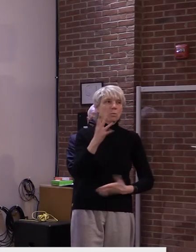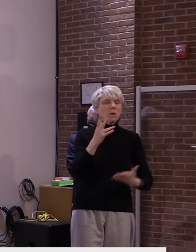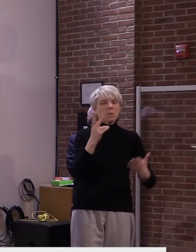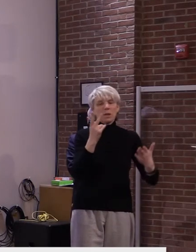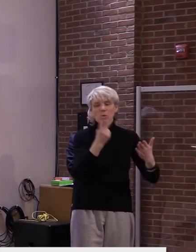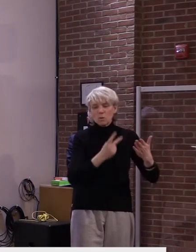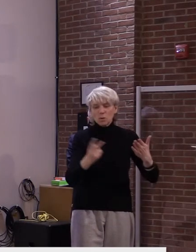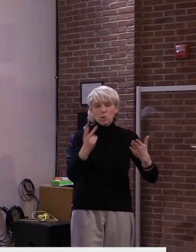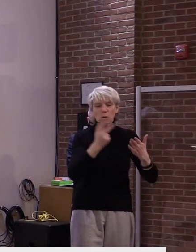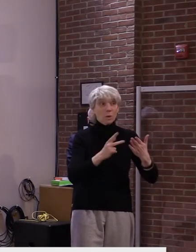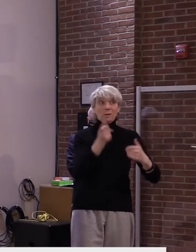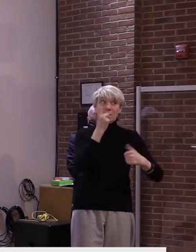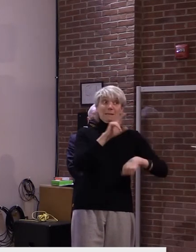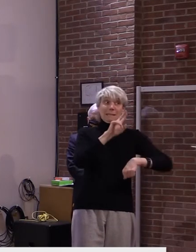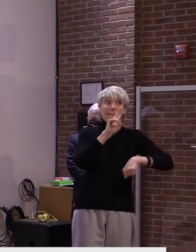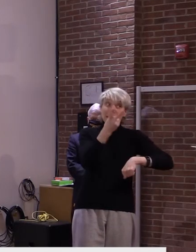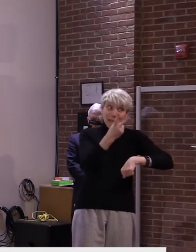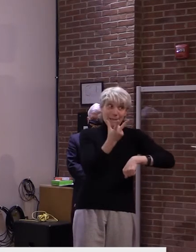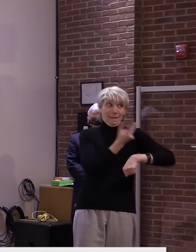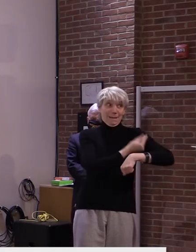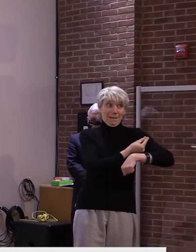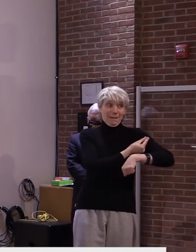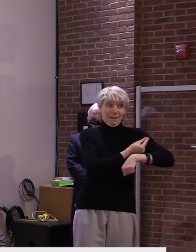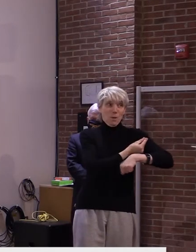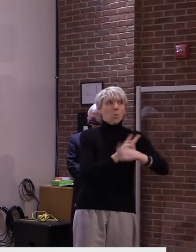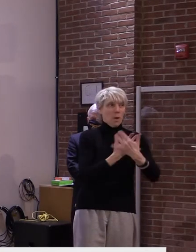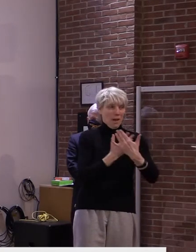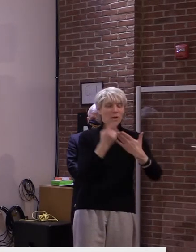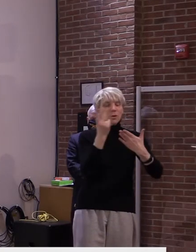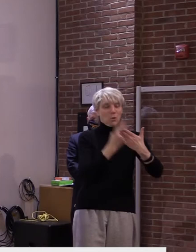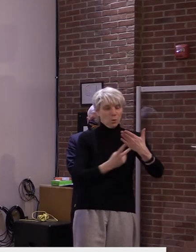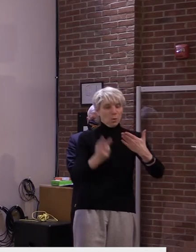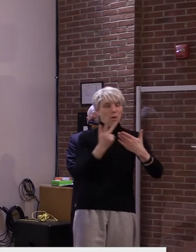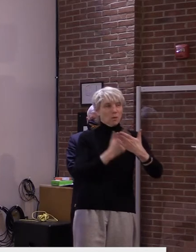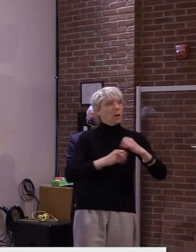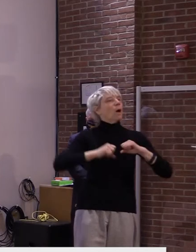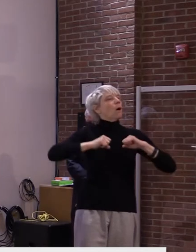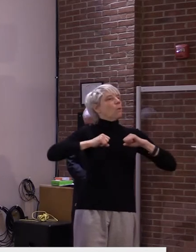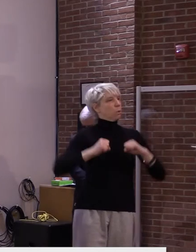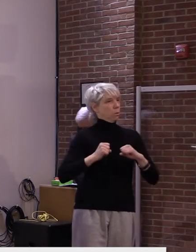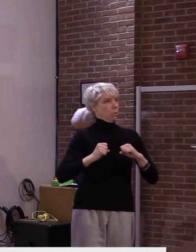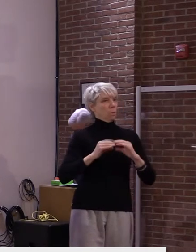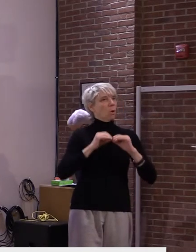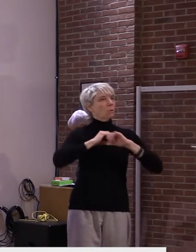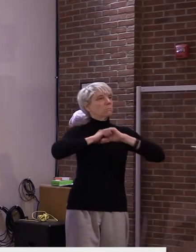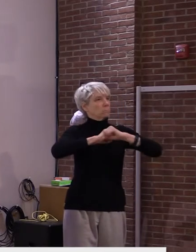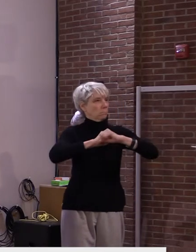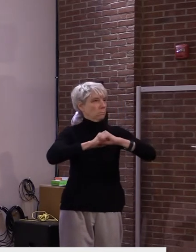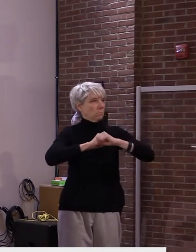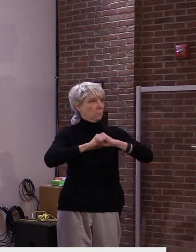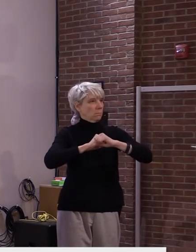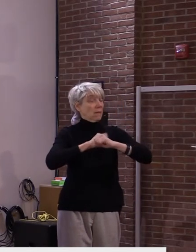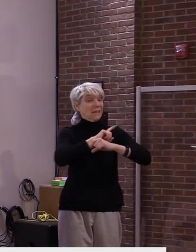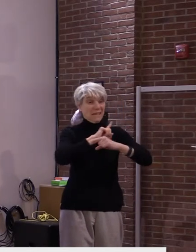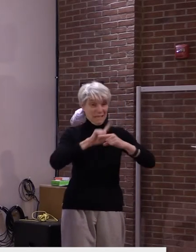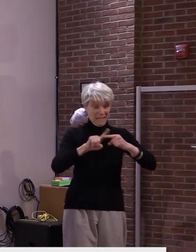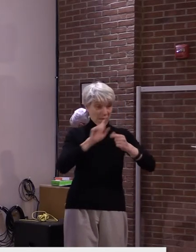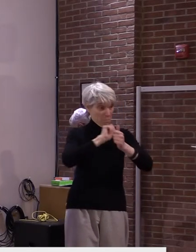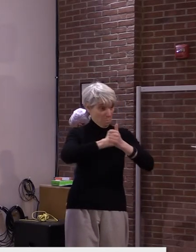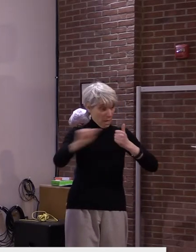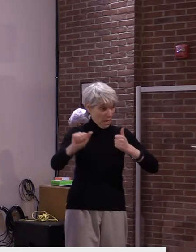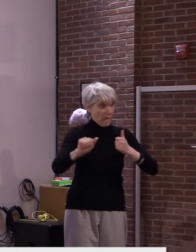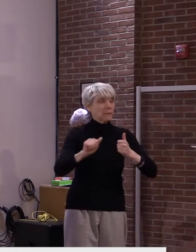dose. Second dose. Keep up all the same precautions in the meantime, wearing a